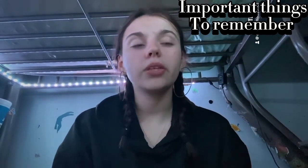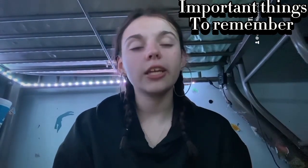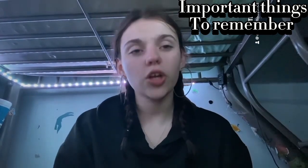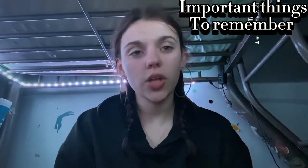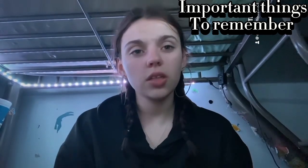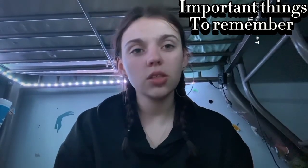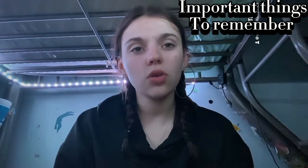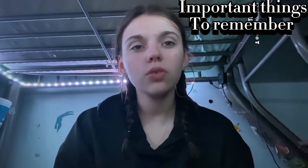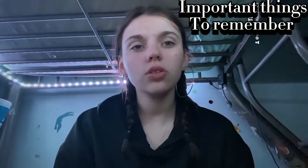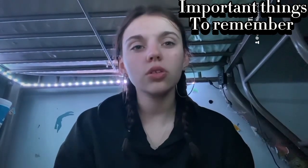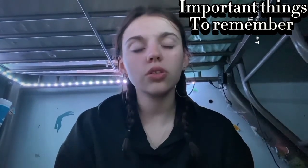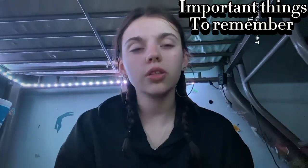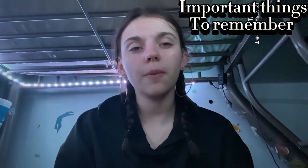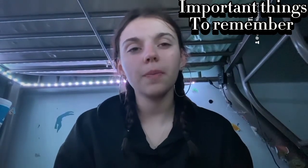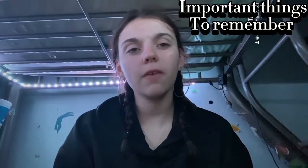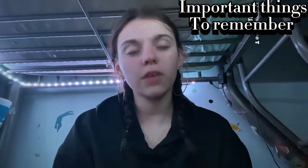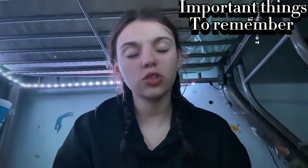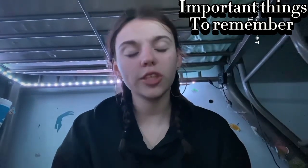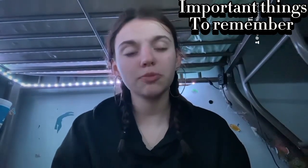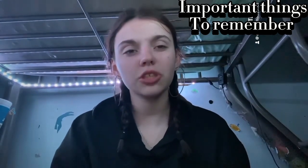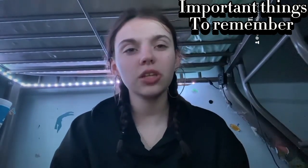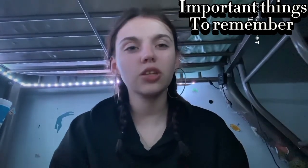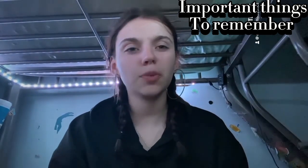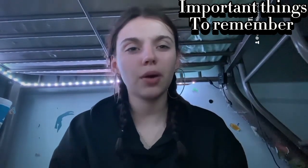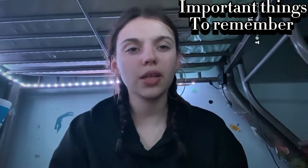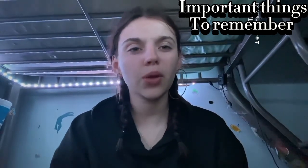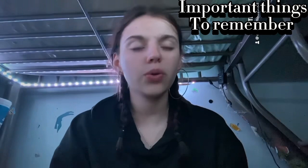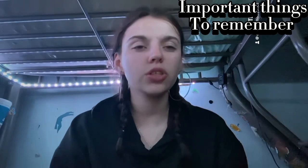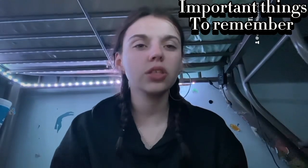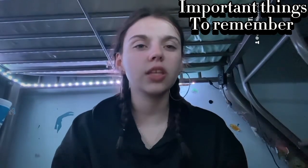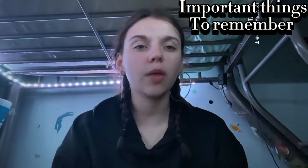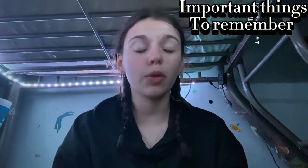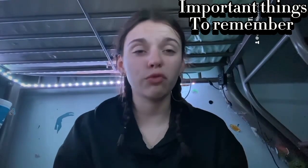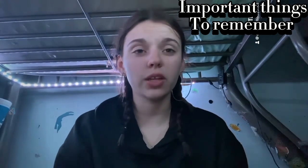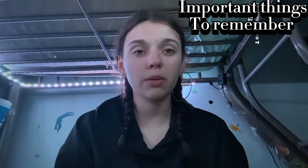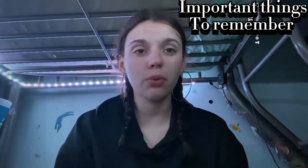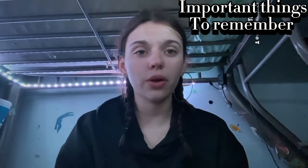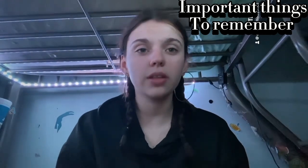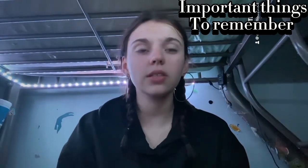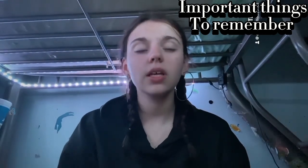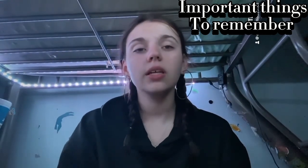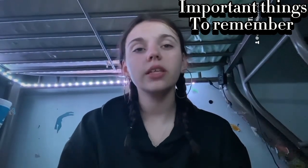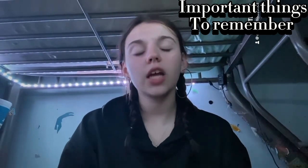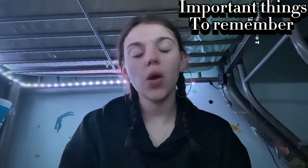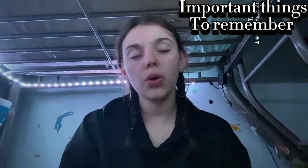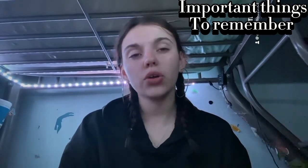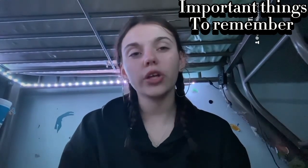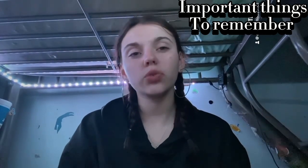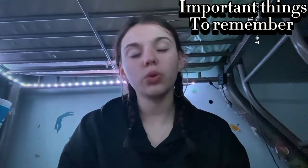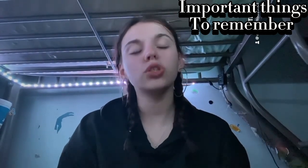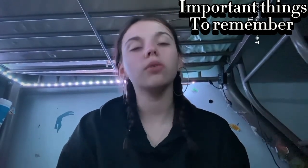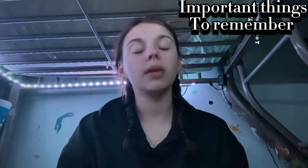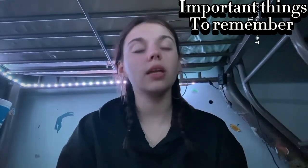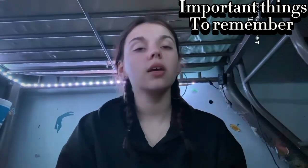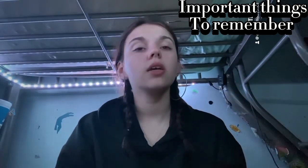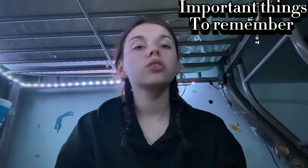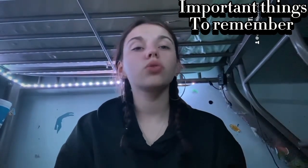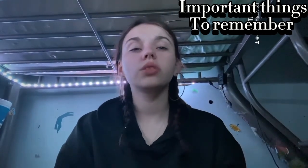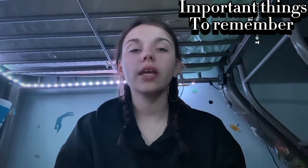hear that tone. So the facial expression in your body language is going to be really important to come across what you mean. So say if